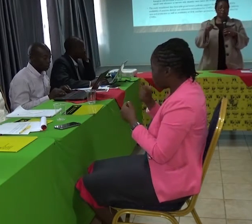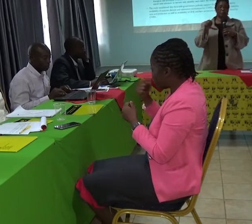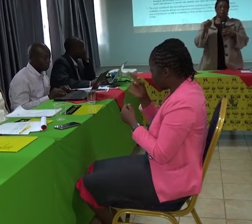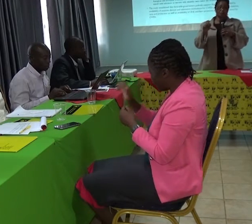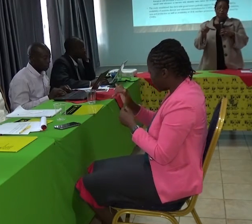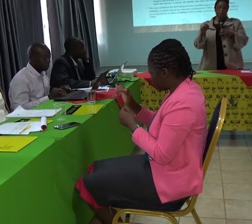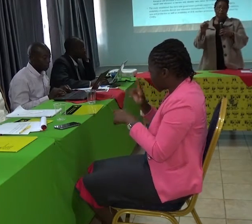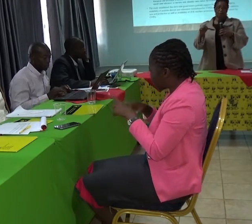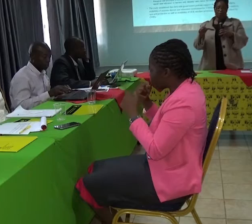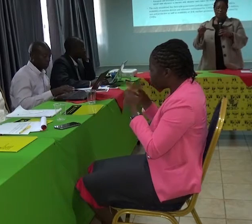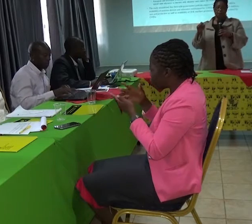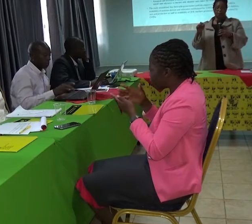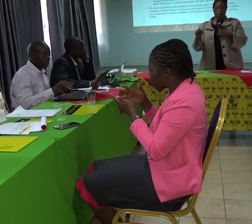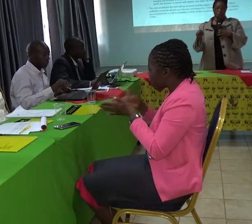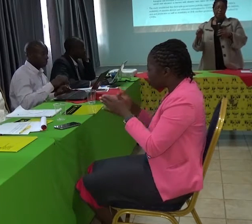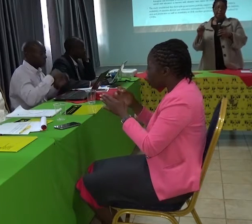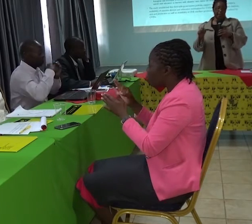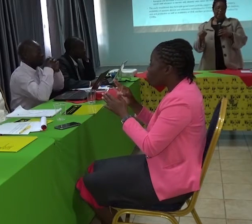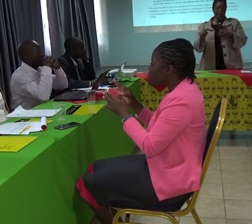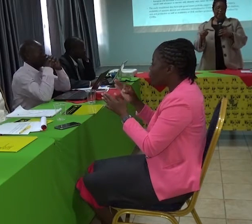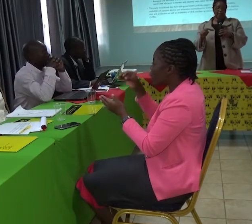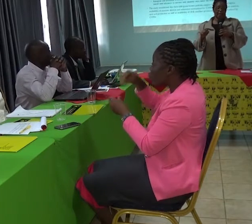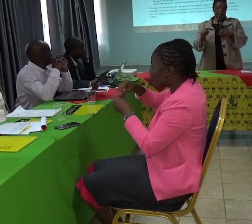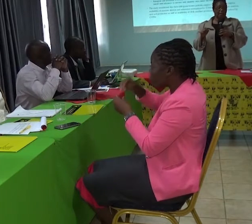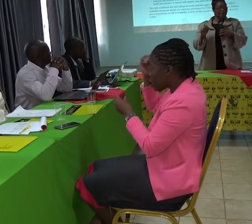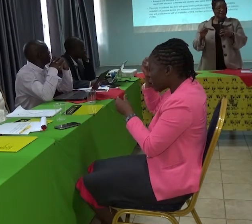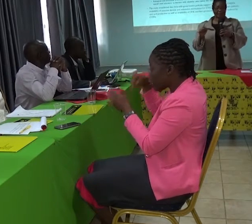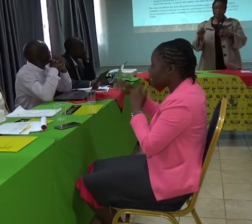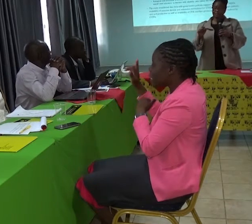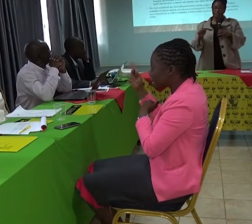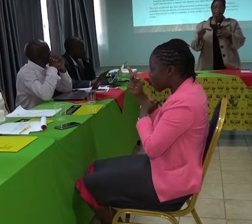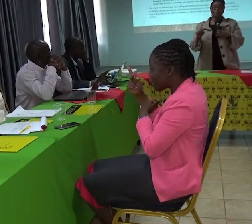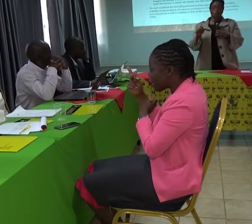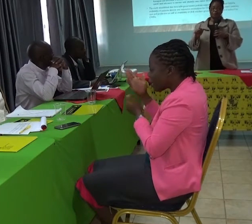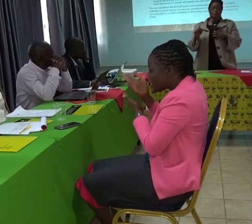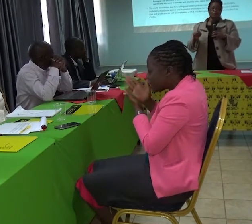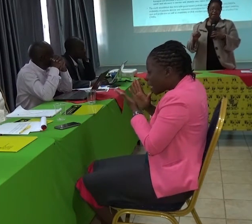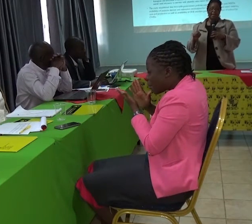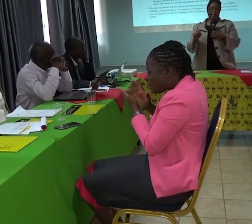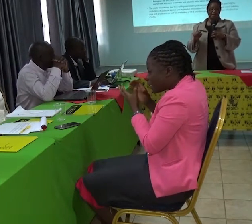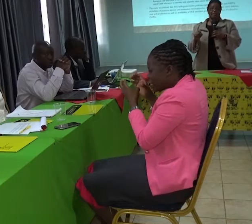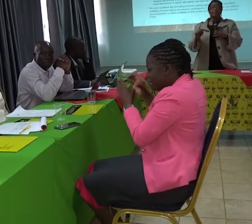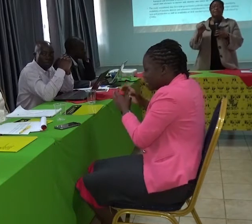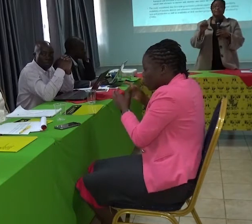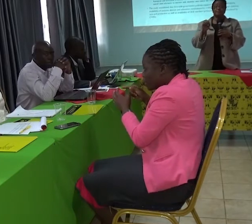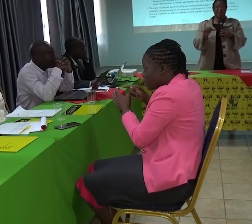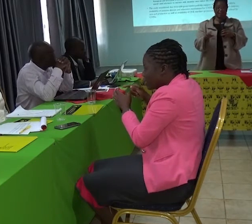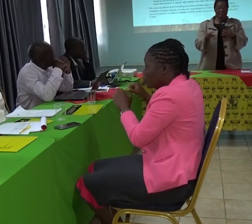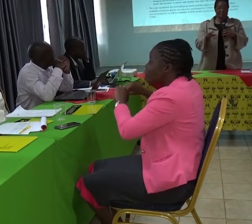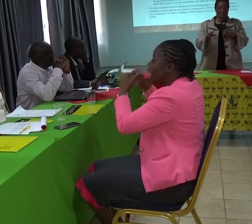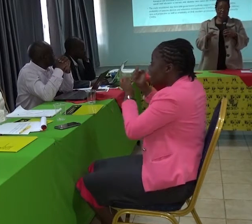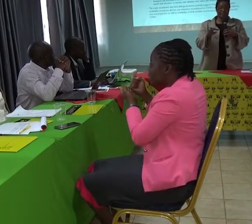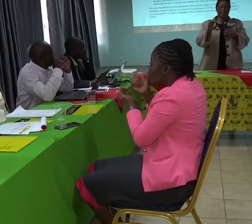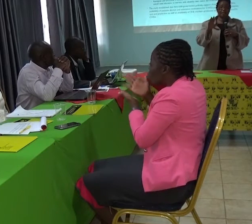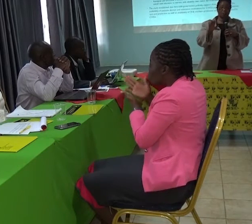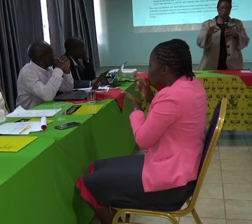we talk about the trend of inclusive education in Kenya, in some segments of this society, it still